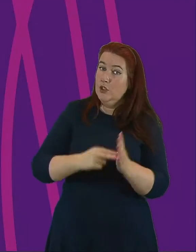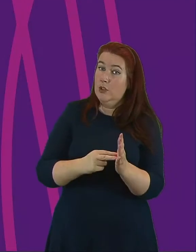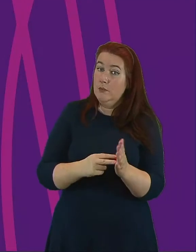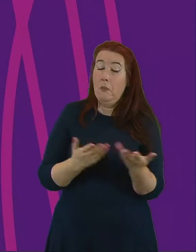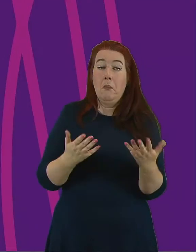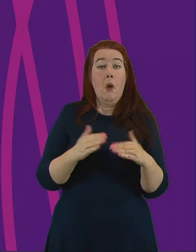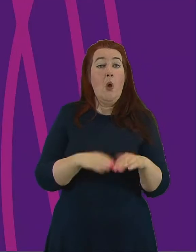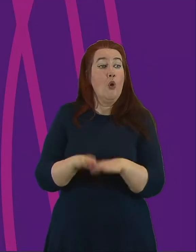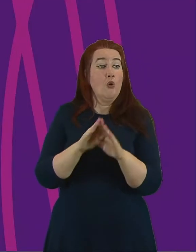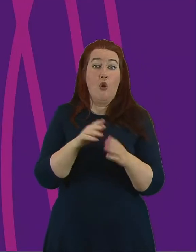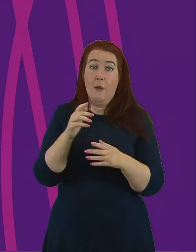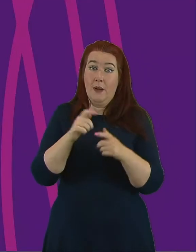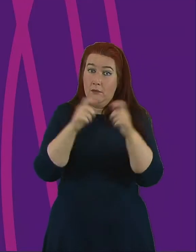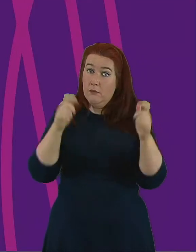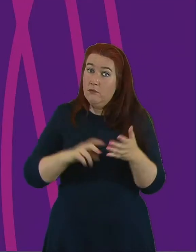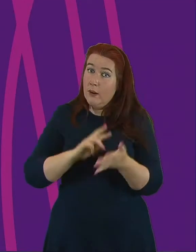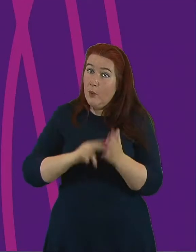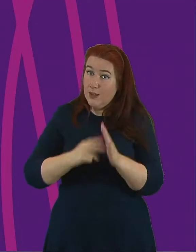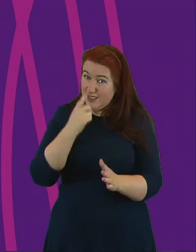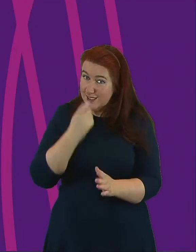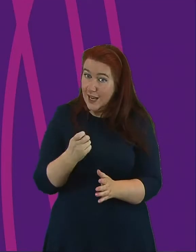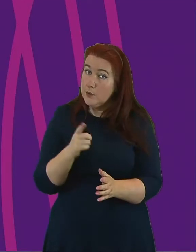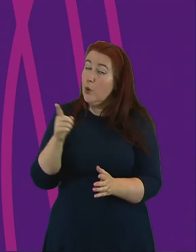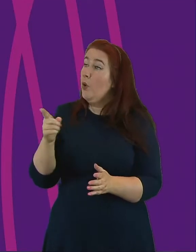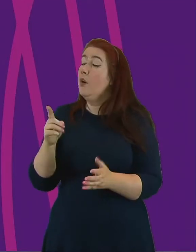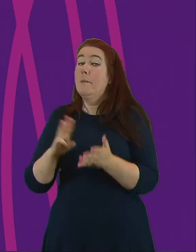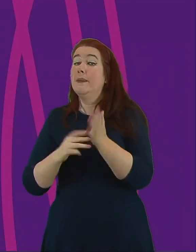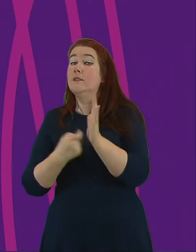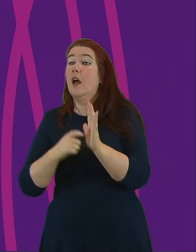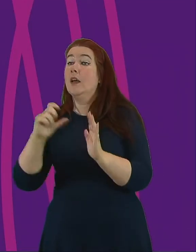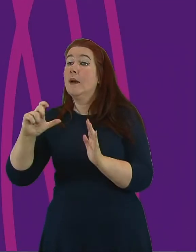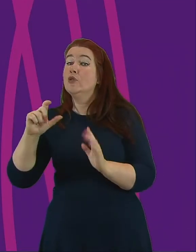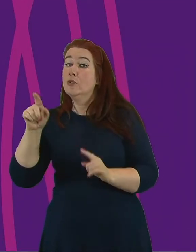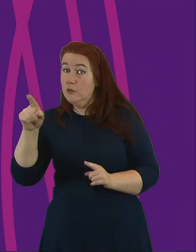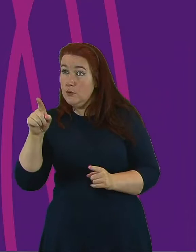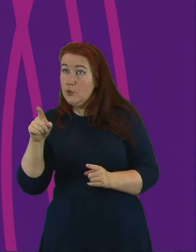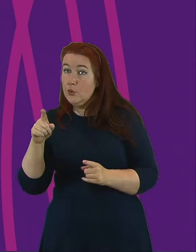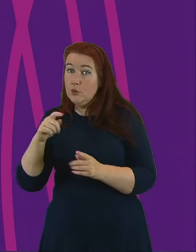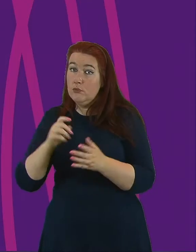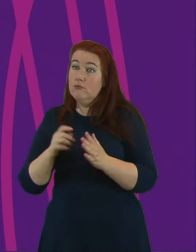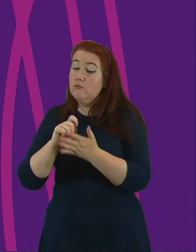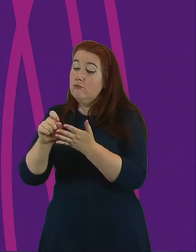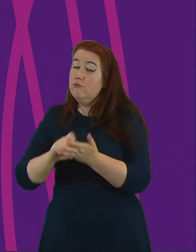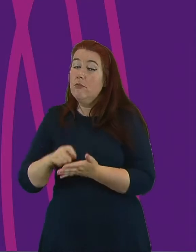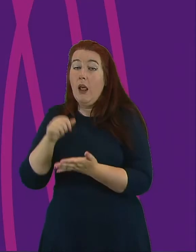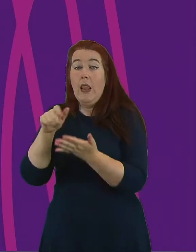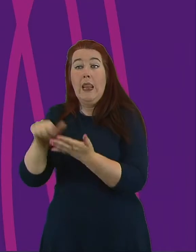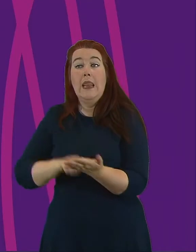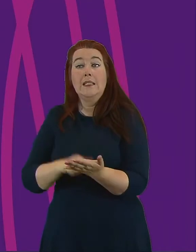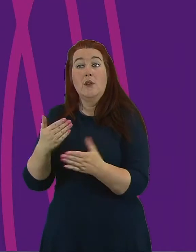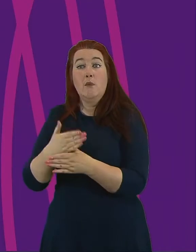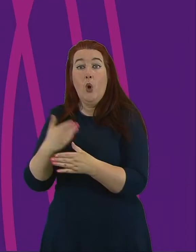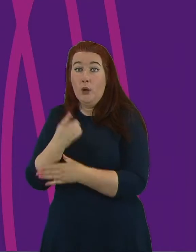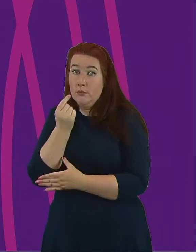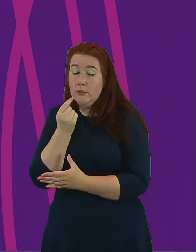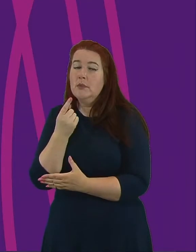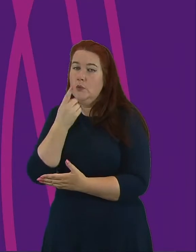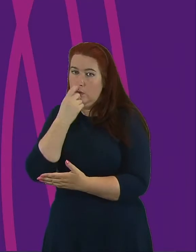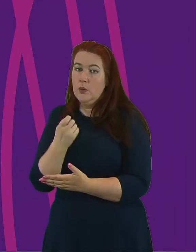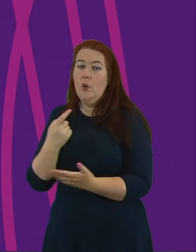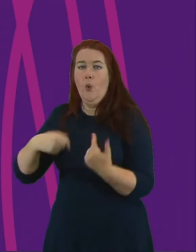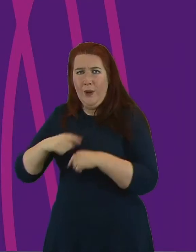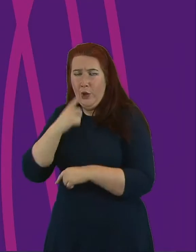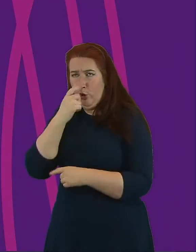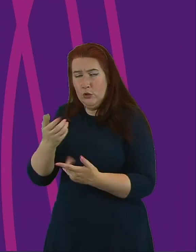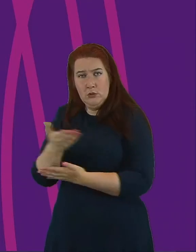can provide that. So if Mr Cameron is compiling a list of those areas where work could be done, here's another one he could put in. We could have that discussion